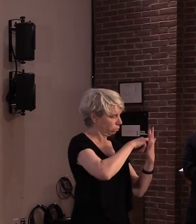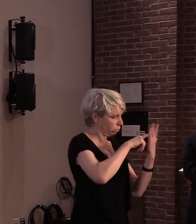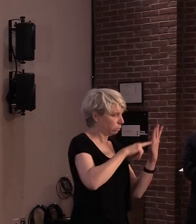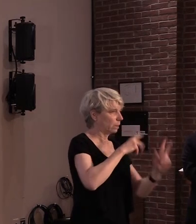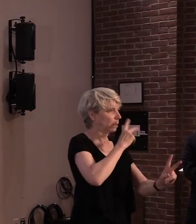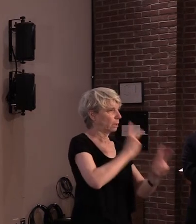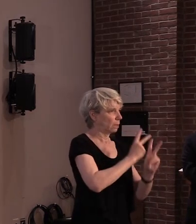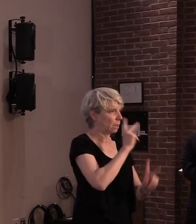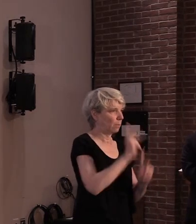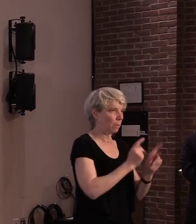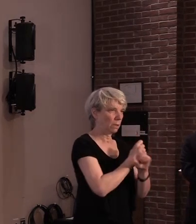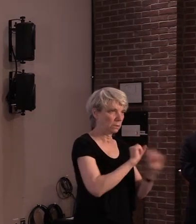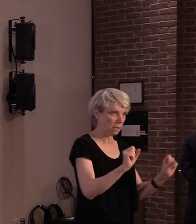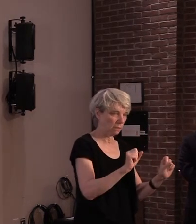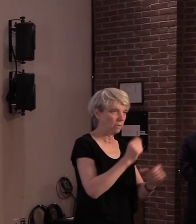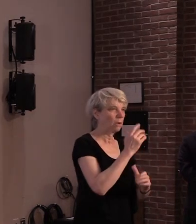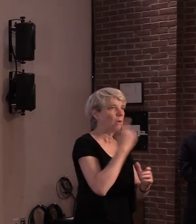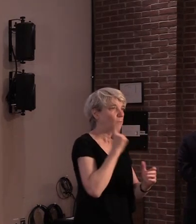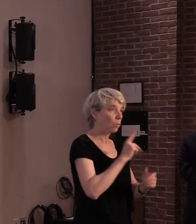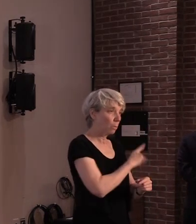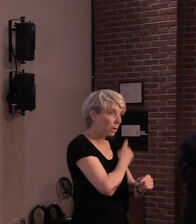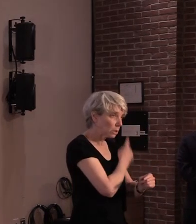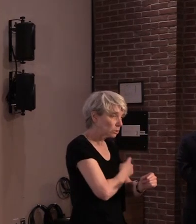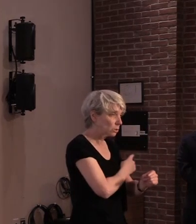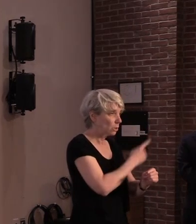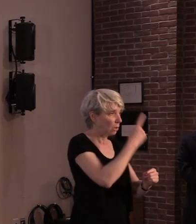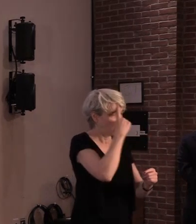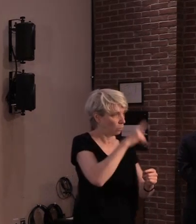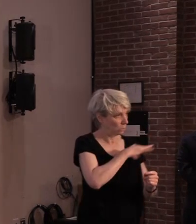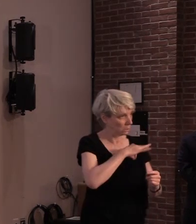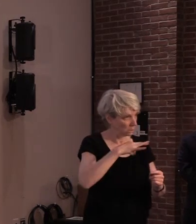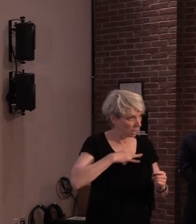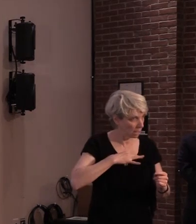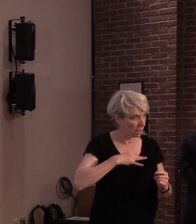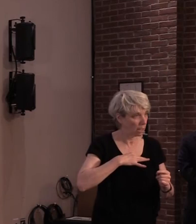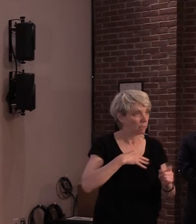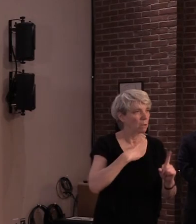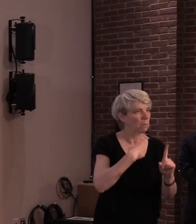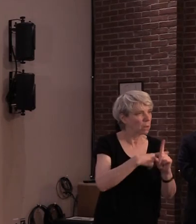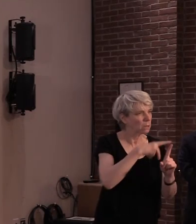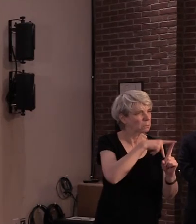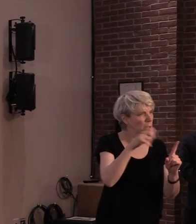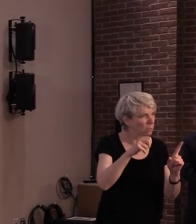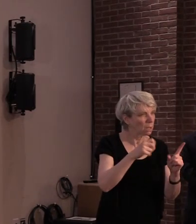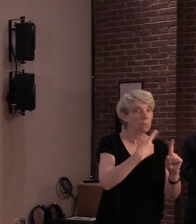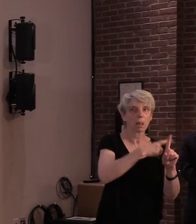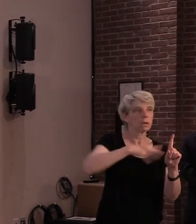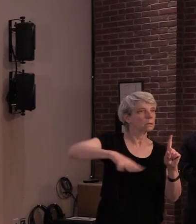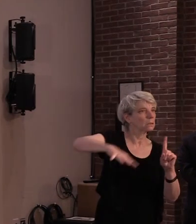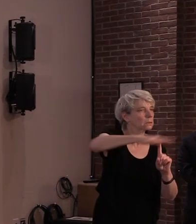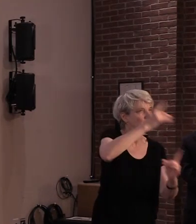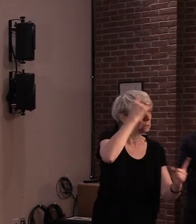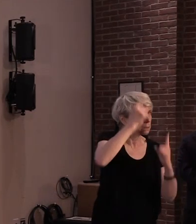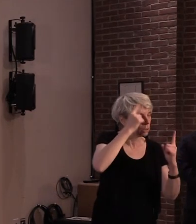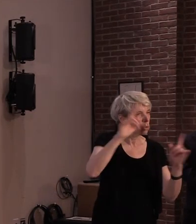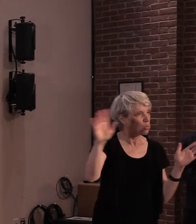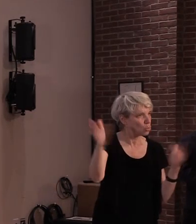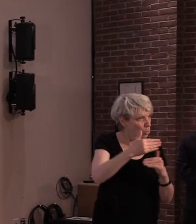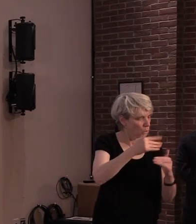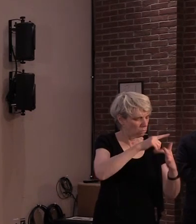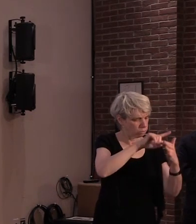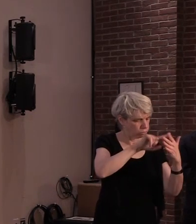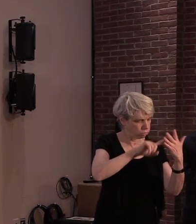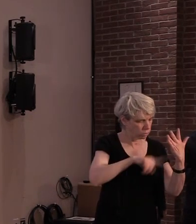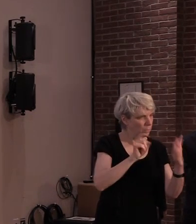and PPE-specific requirements, as well as environmental compliance requirements, that come as part